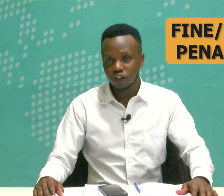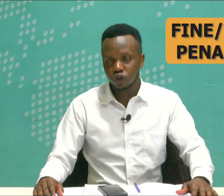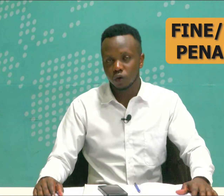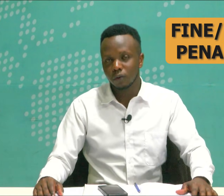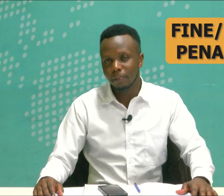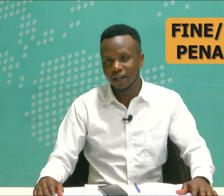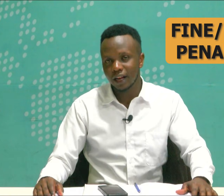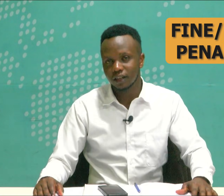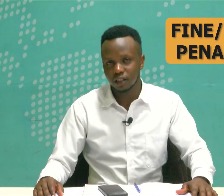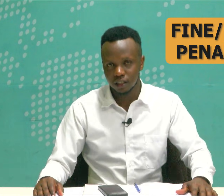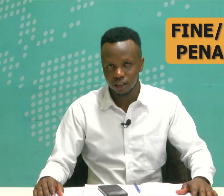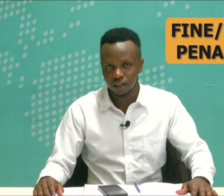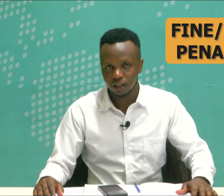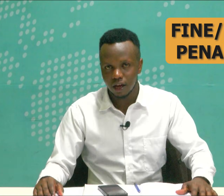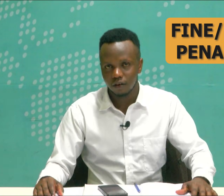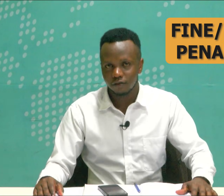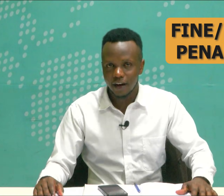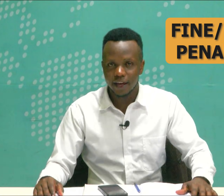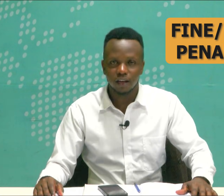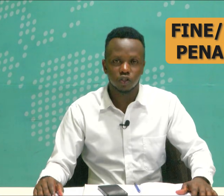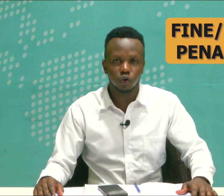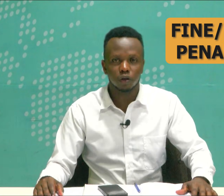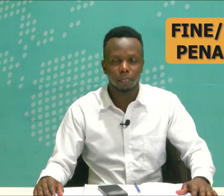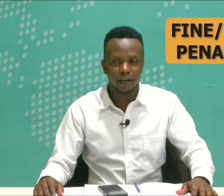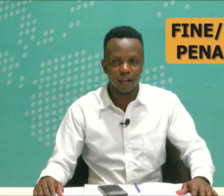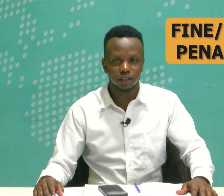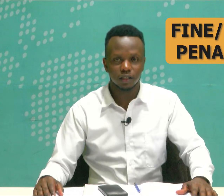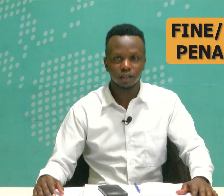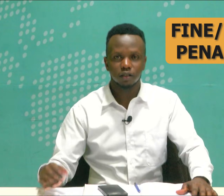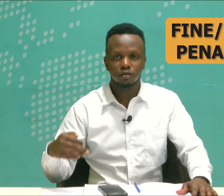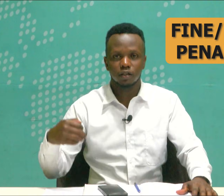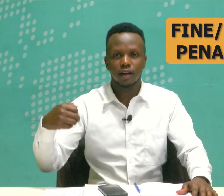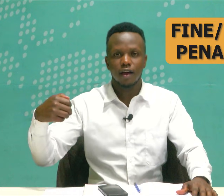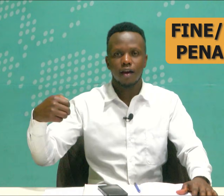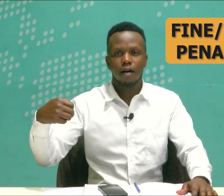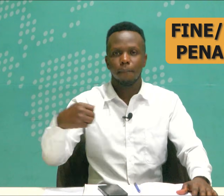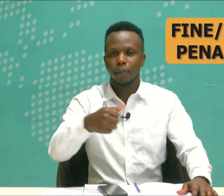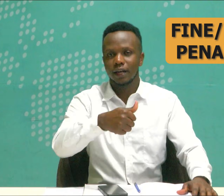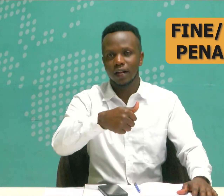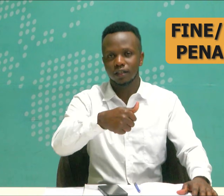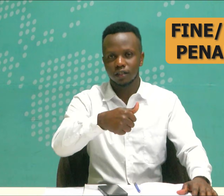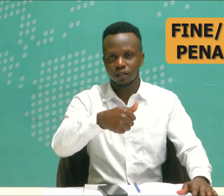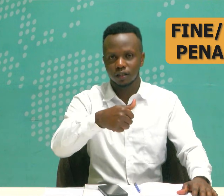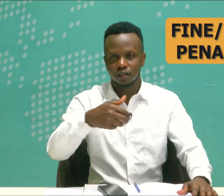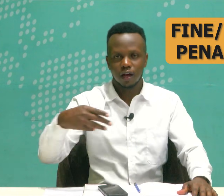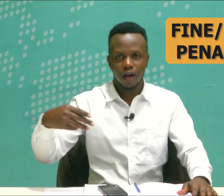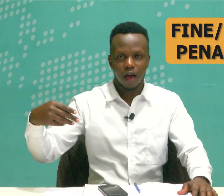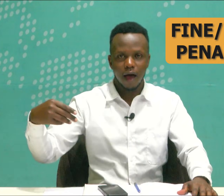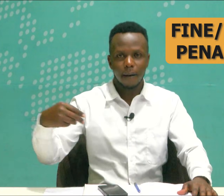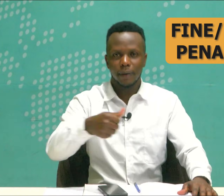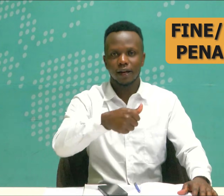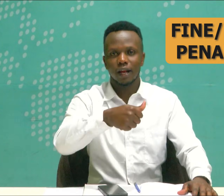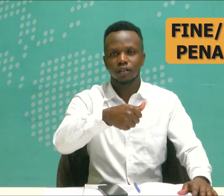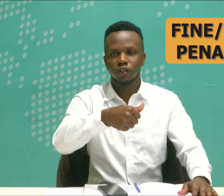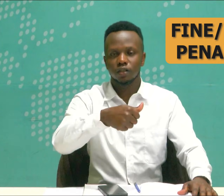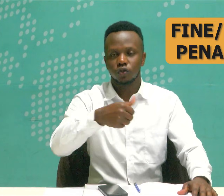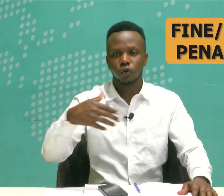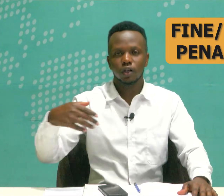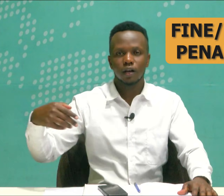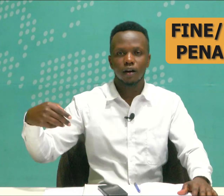stroke penalty. Fine stroke penalty. You say penalty. Penalty stroke